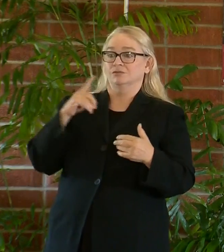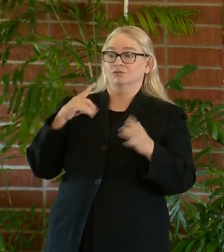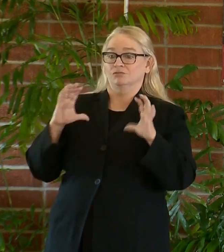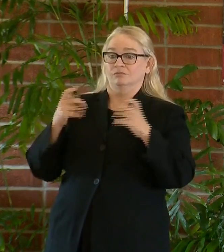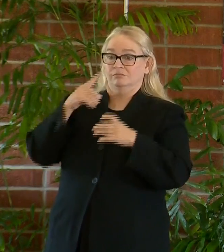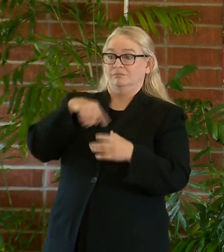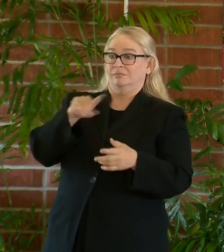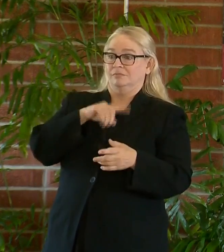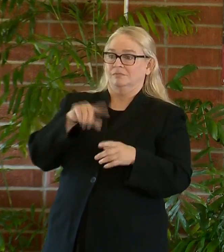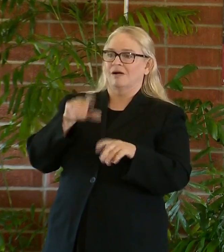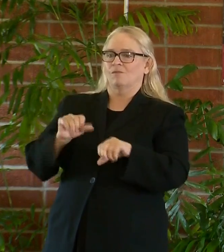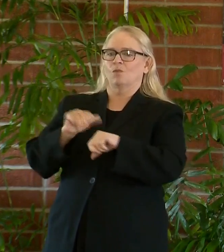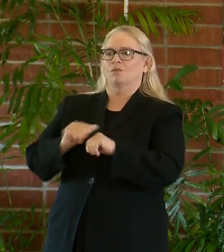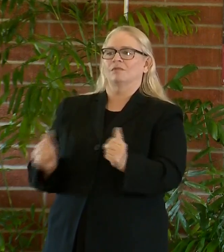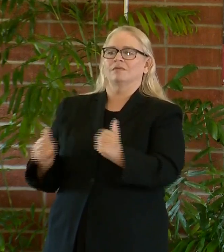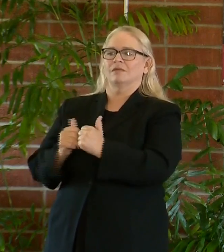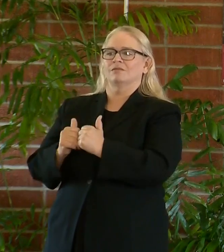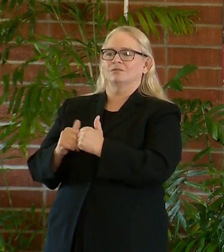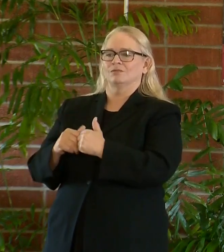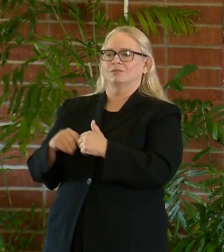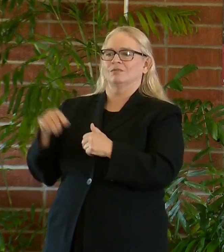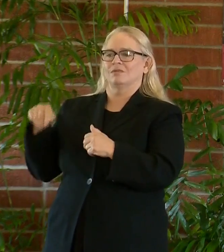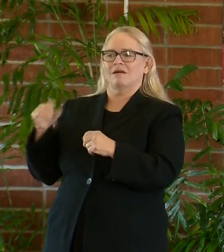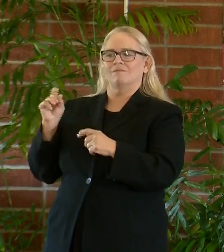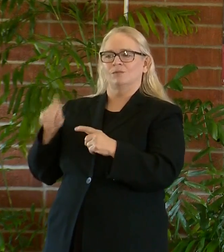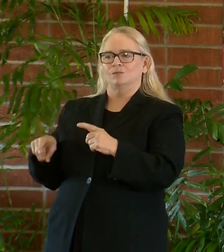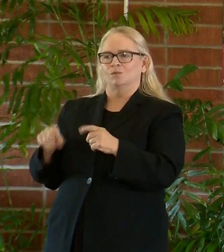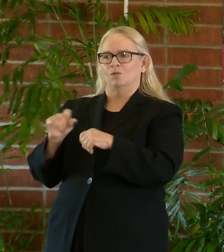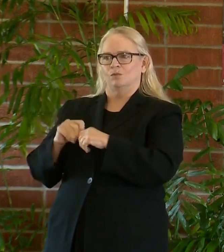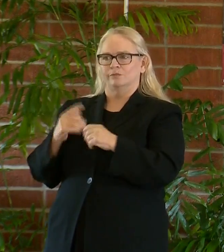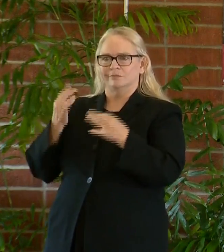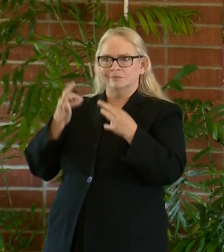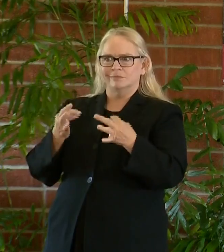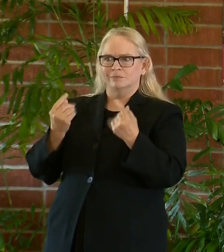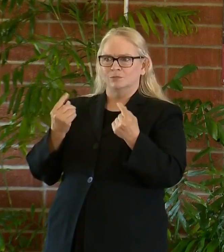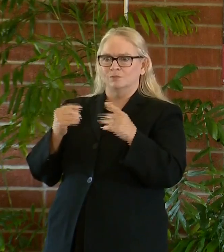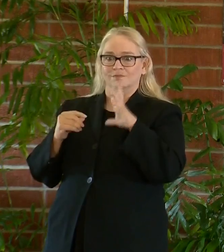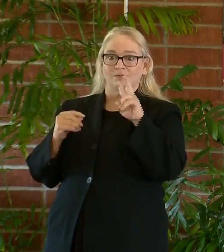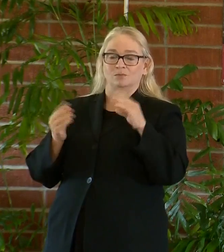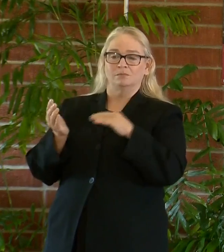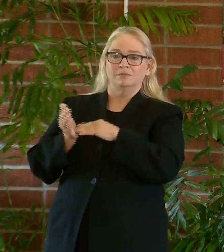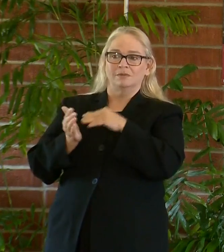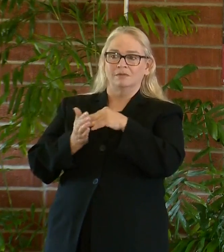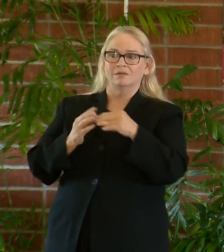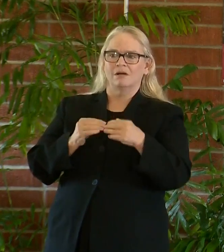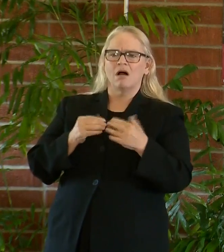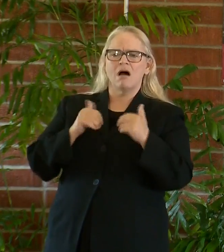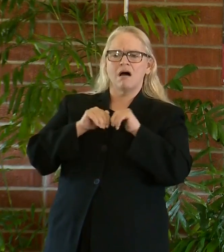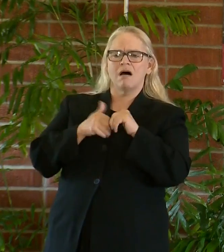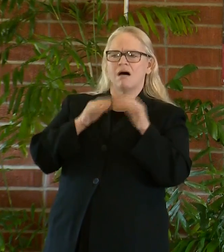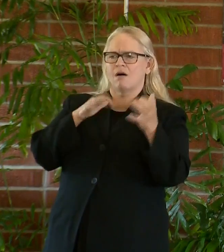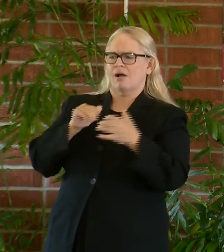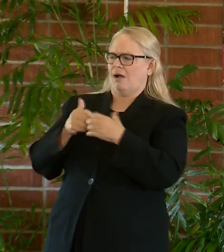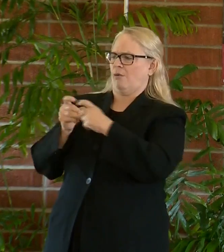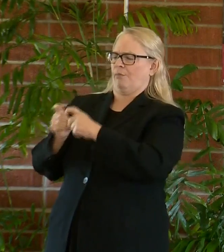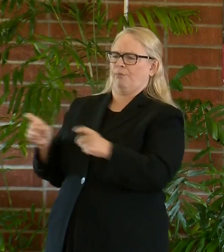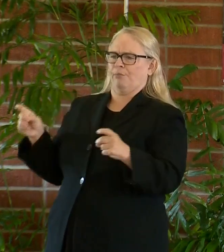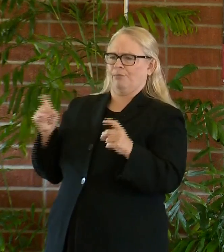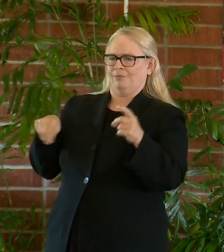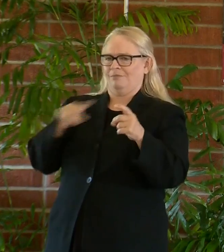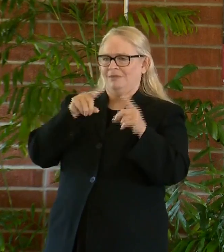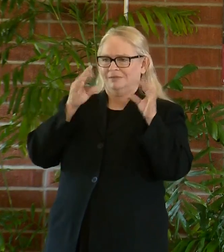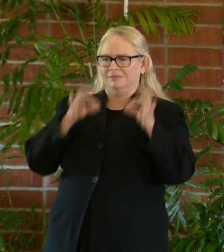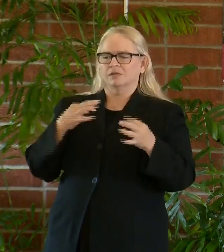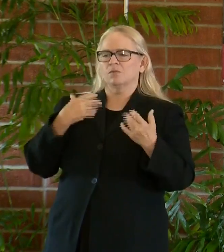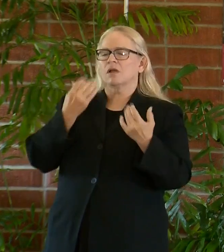the distribution of these $52 million of new funds into the Central Valley. I want to thank them for their leadership and their support of